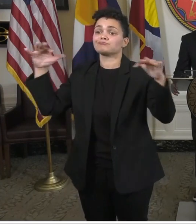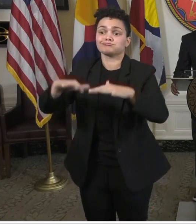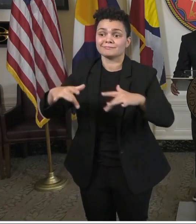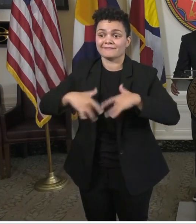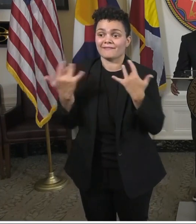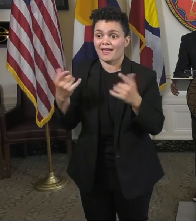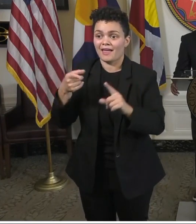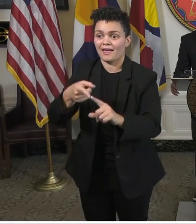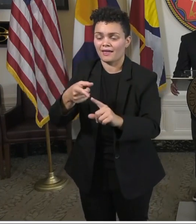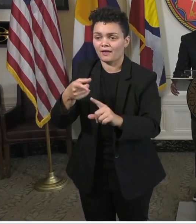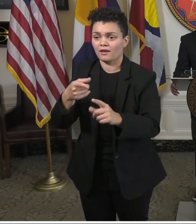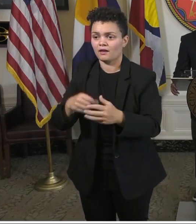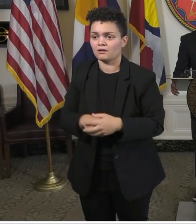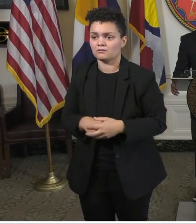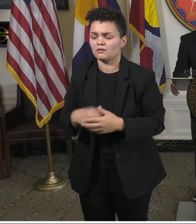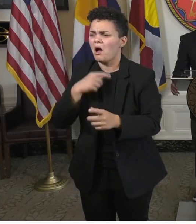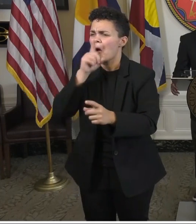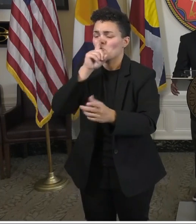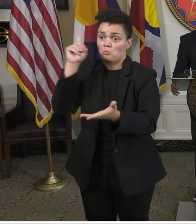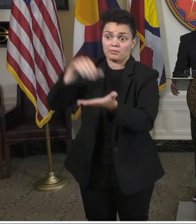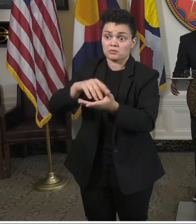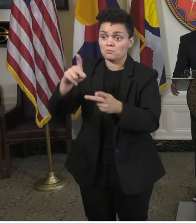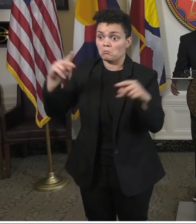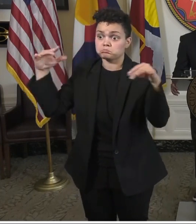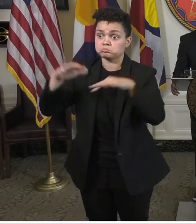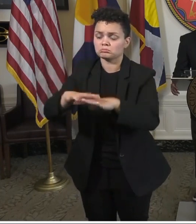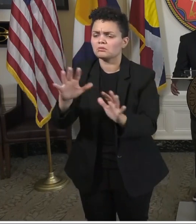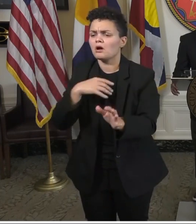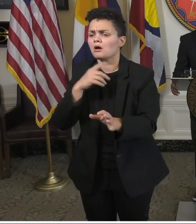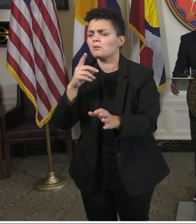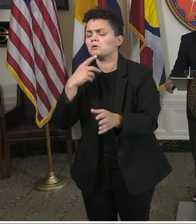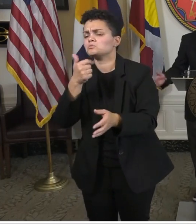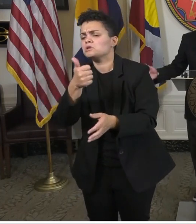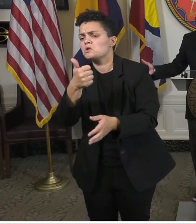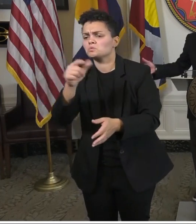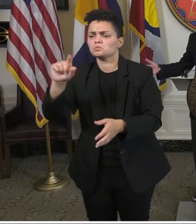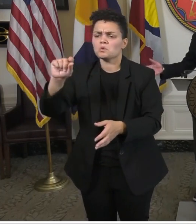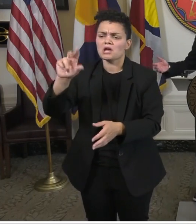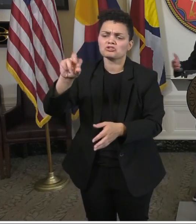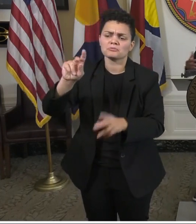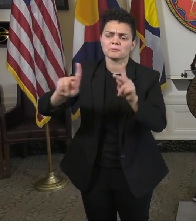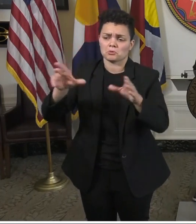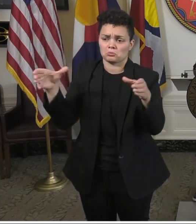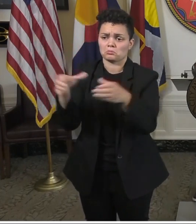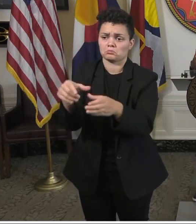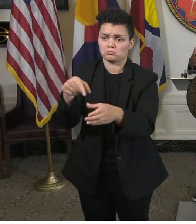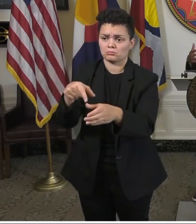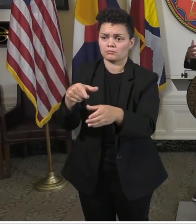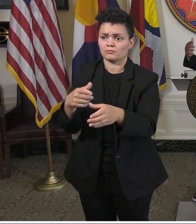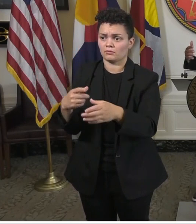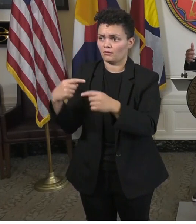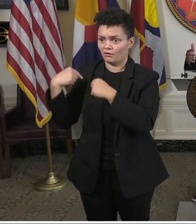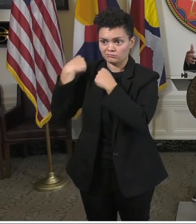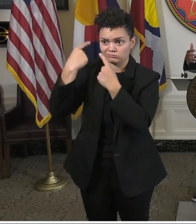of people who come together. And those are dollars that the economy does not see anymore. But I speak from